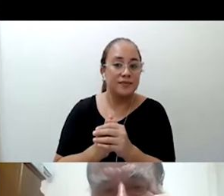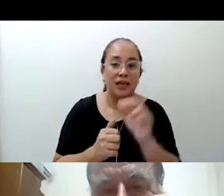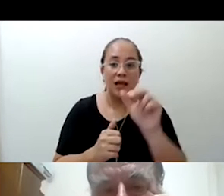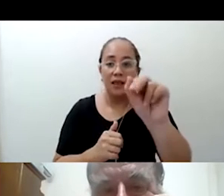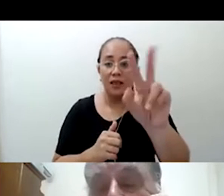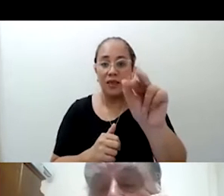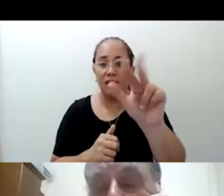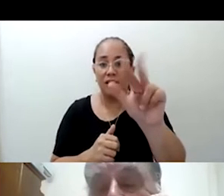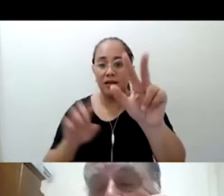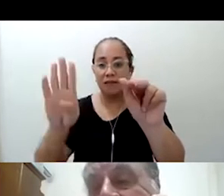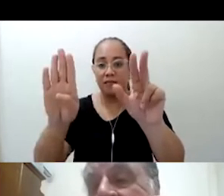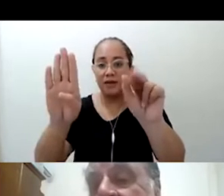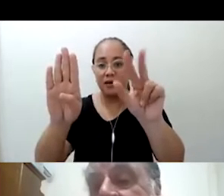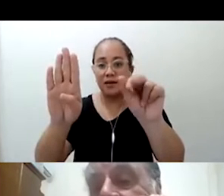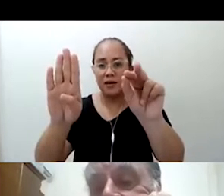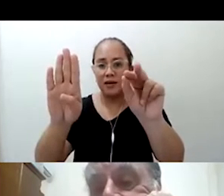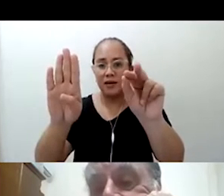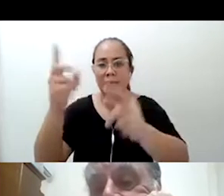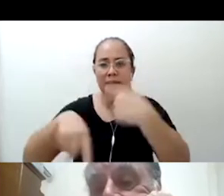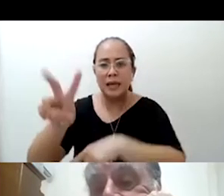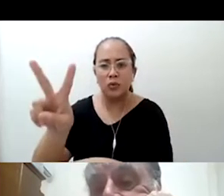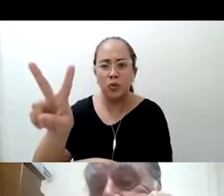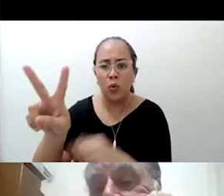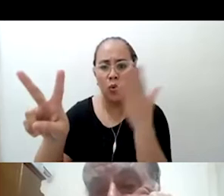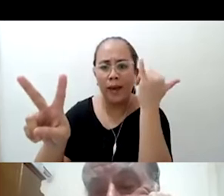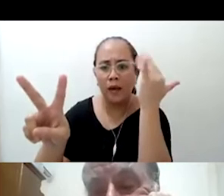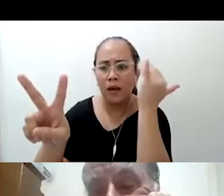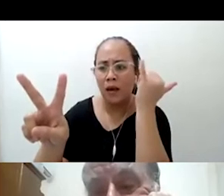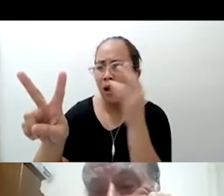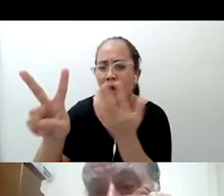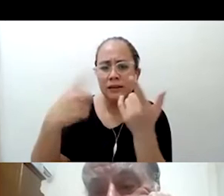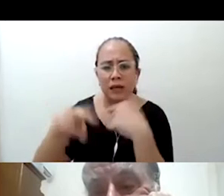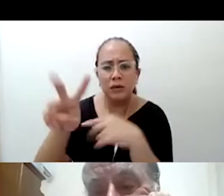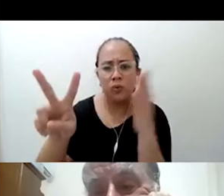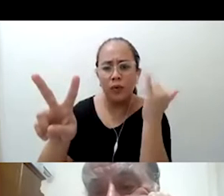2, correct. Why? Because it is a